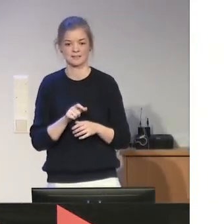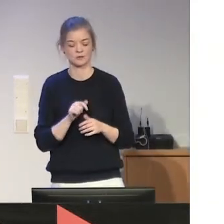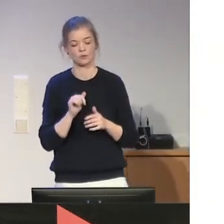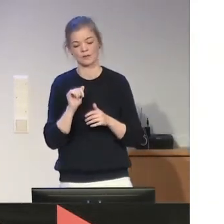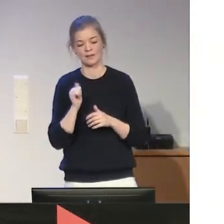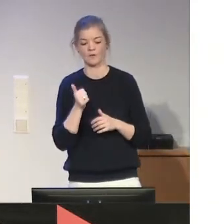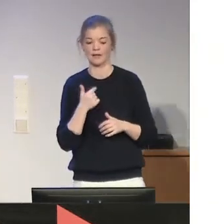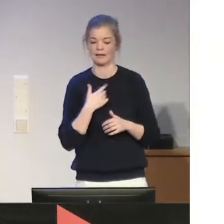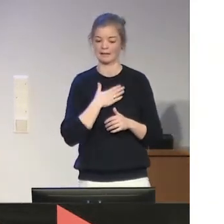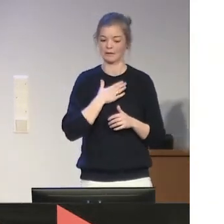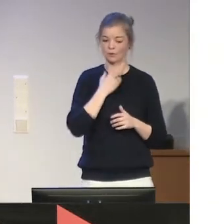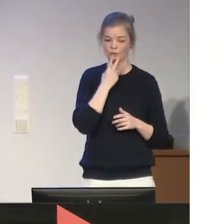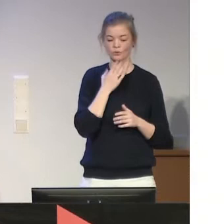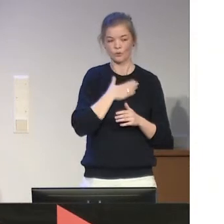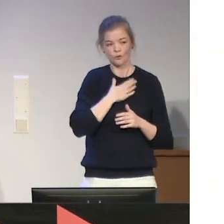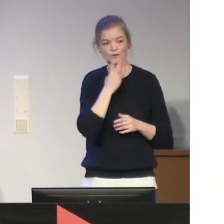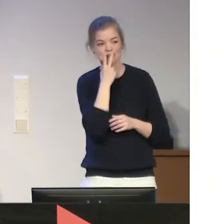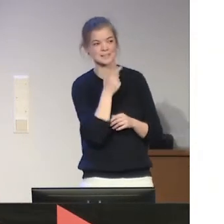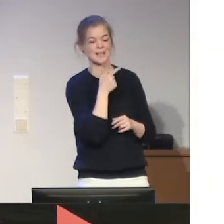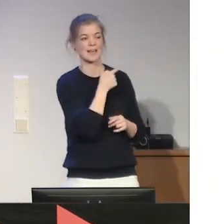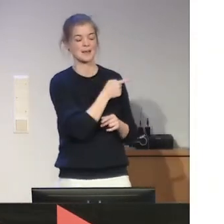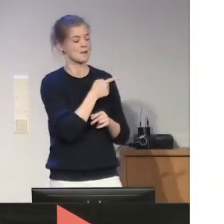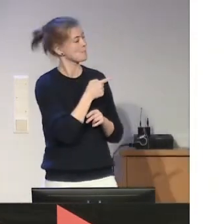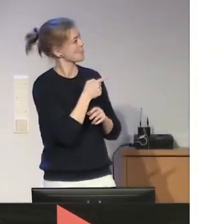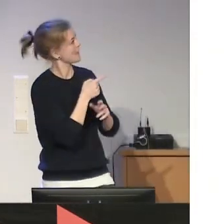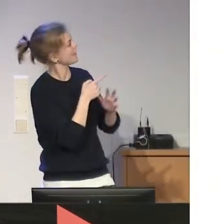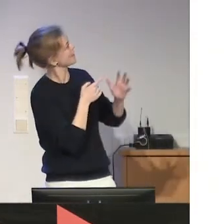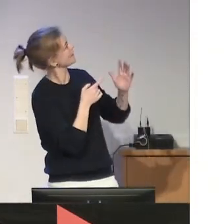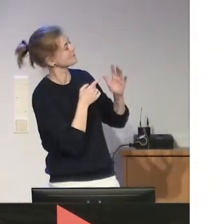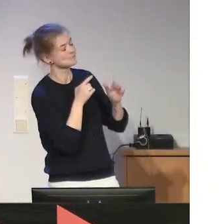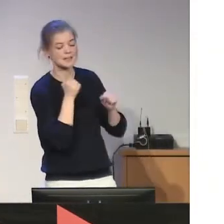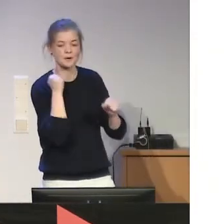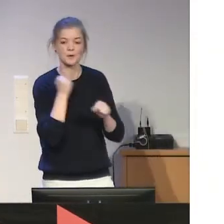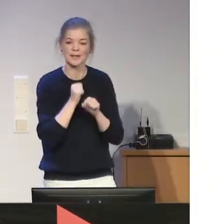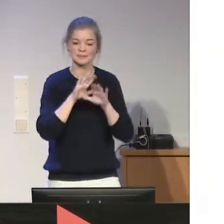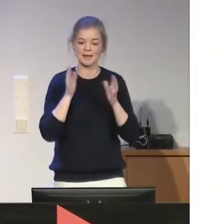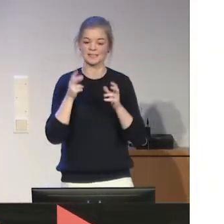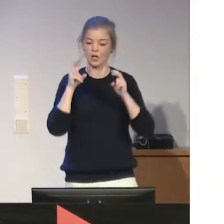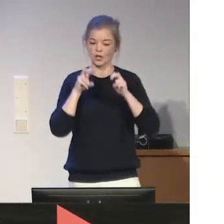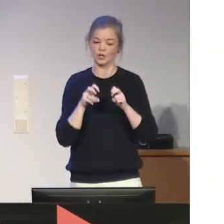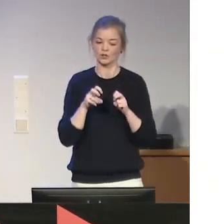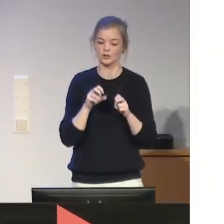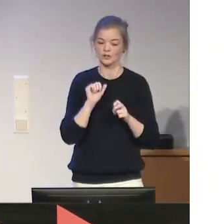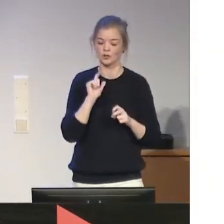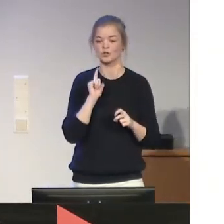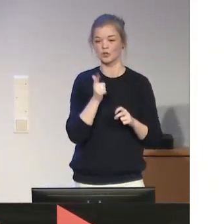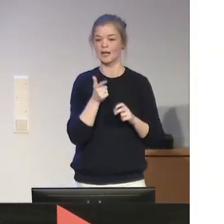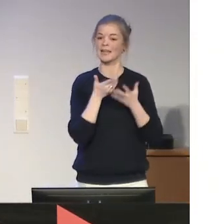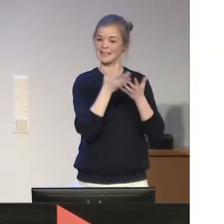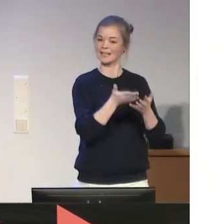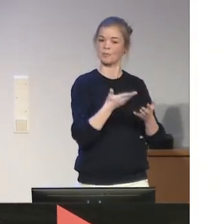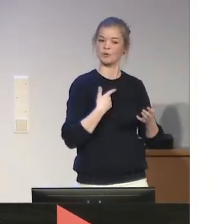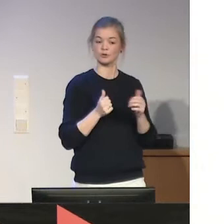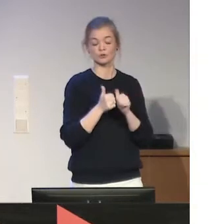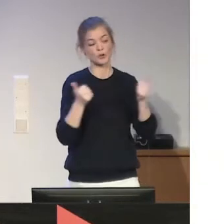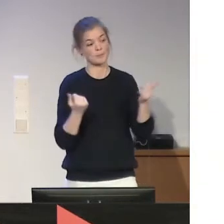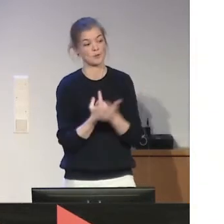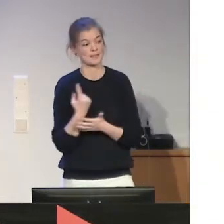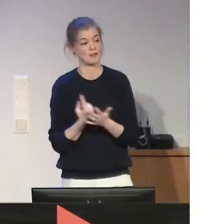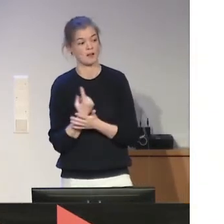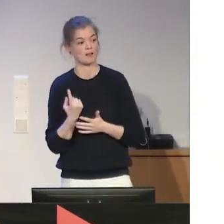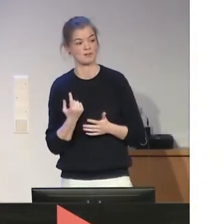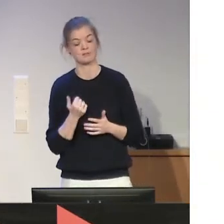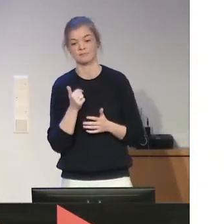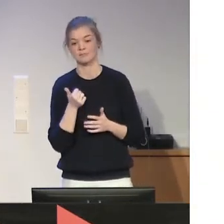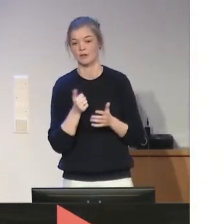potential for him to express himself. So I really like to see this on the video, because the real space blend analysis gives